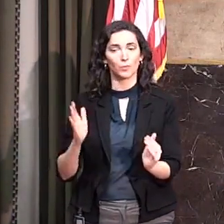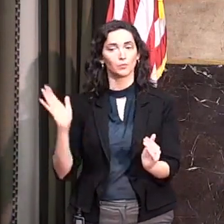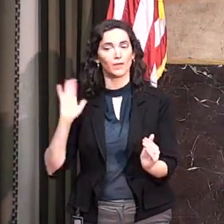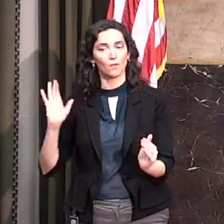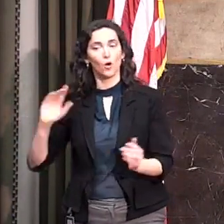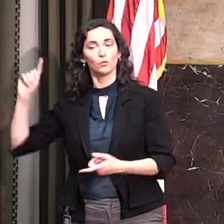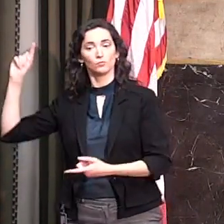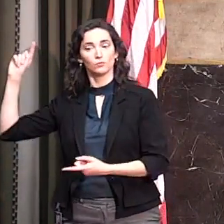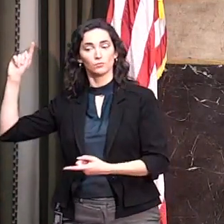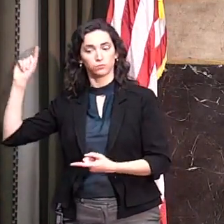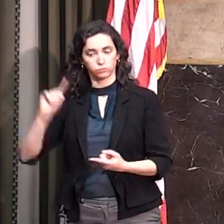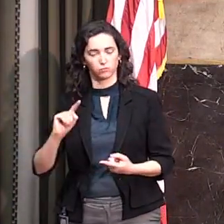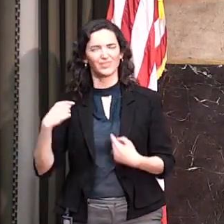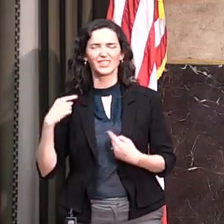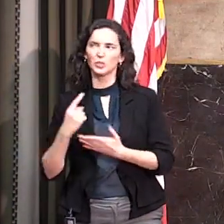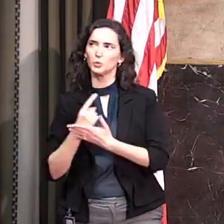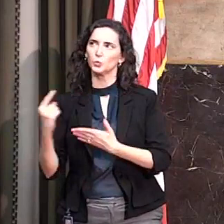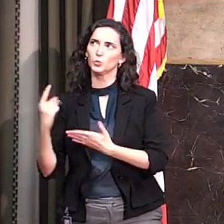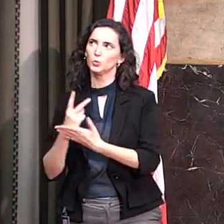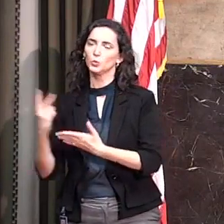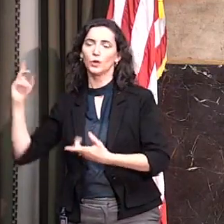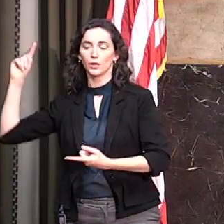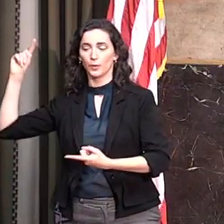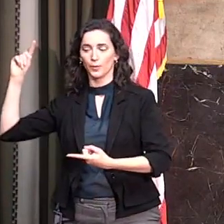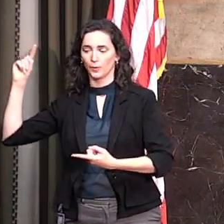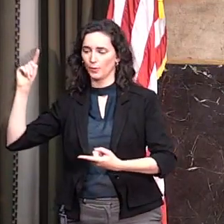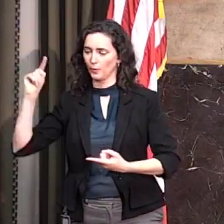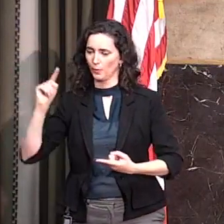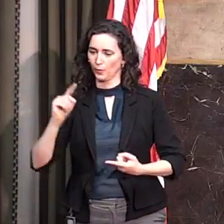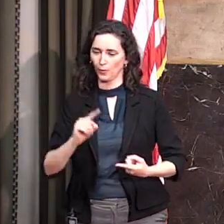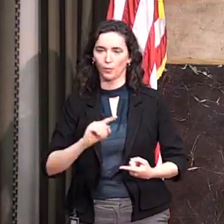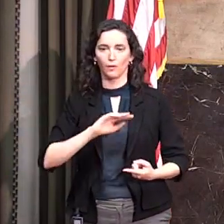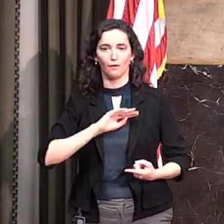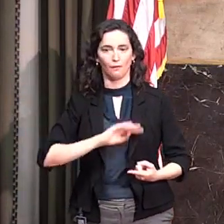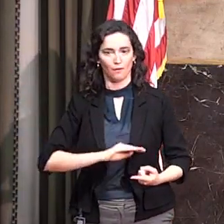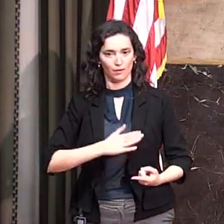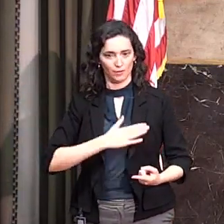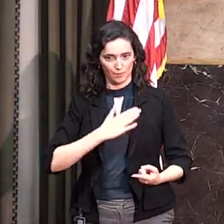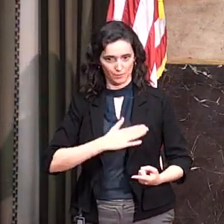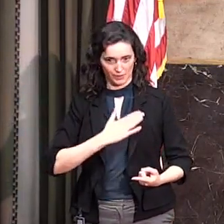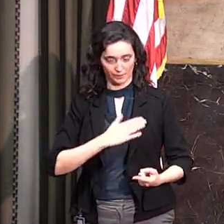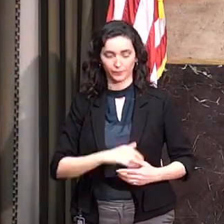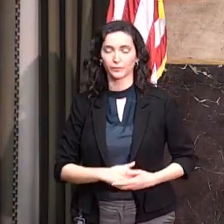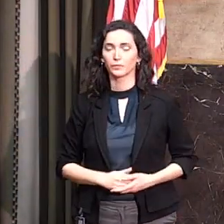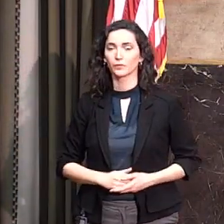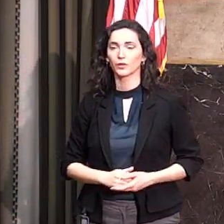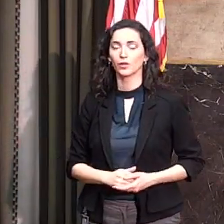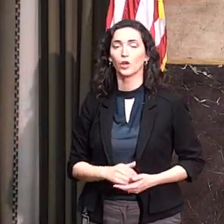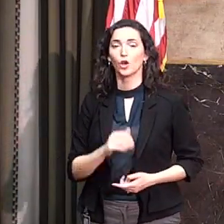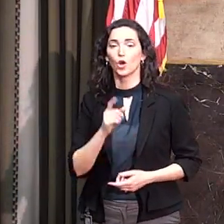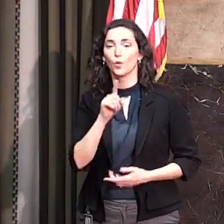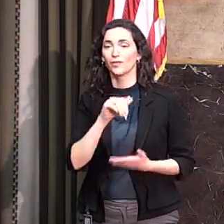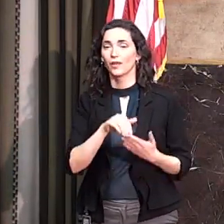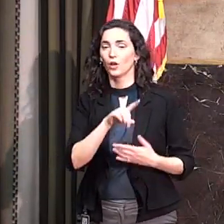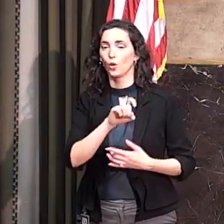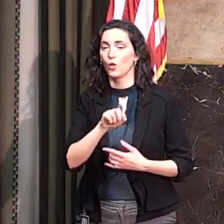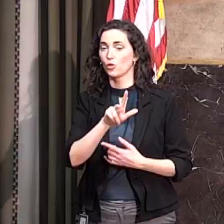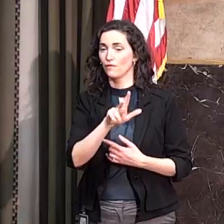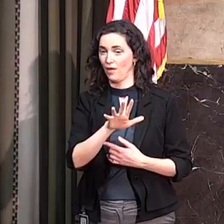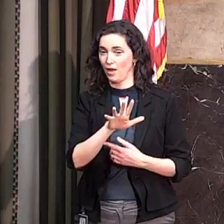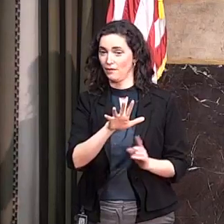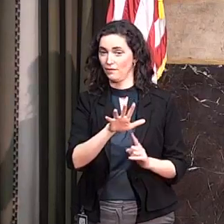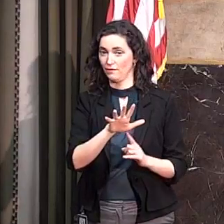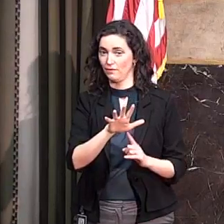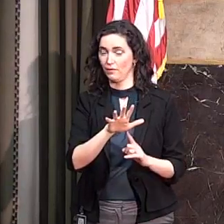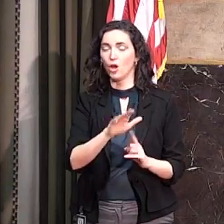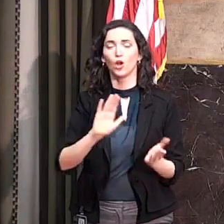fairly steady over the last couple of weeks, and it's certainly welcome news. The 1,135, that's roughly half